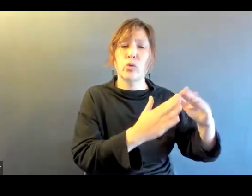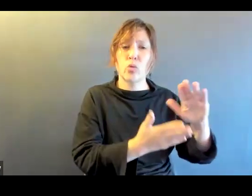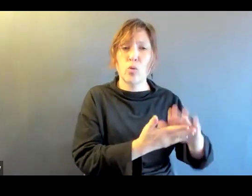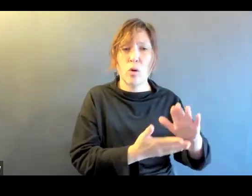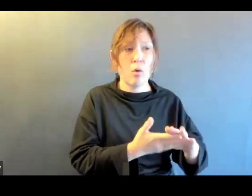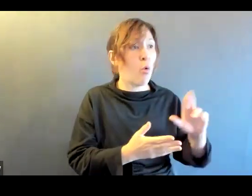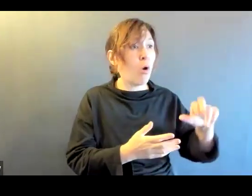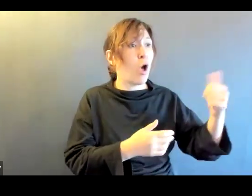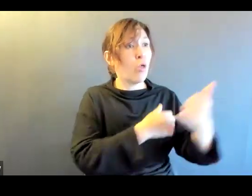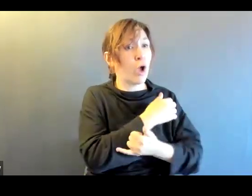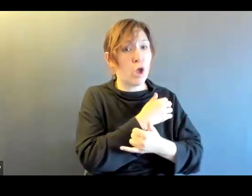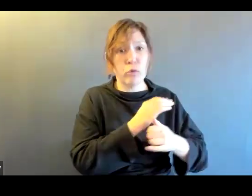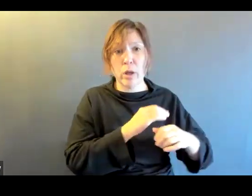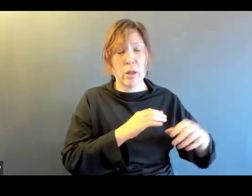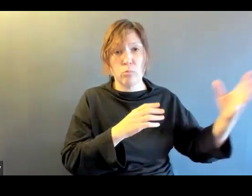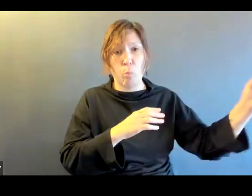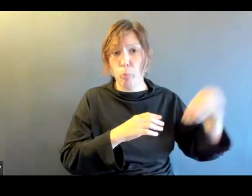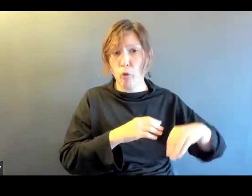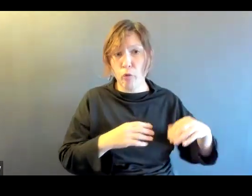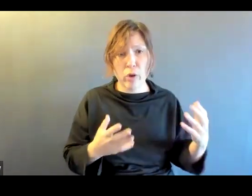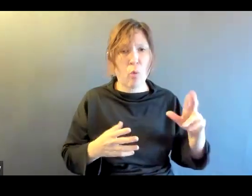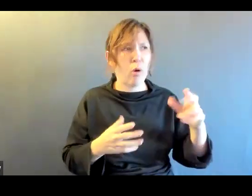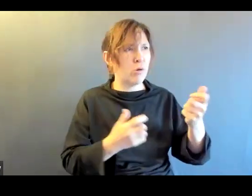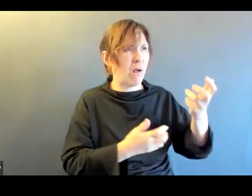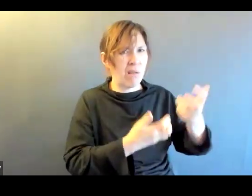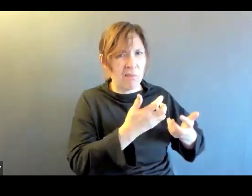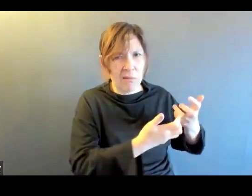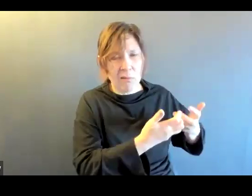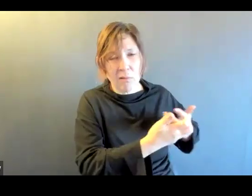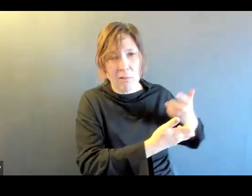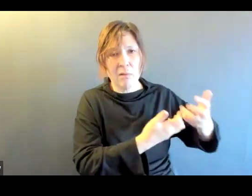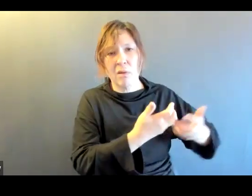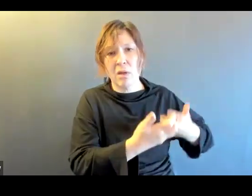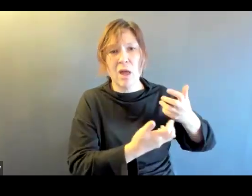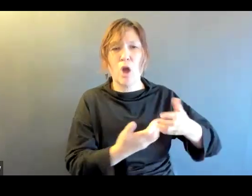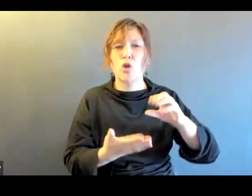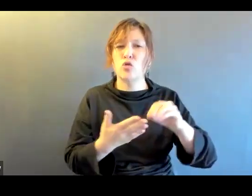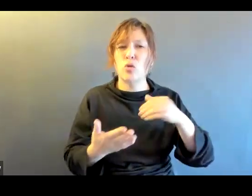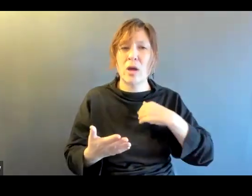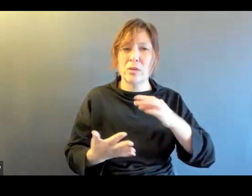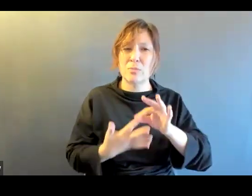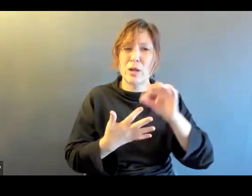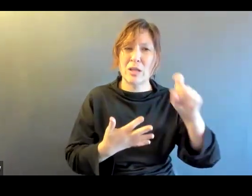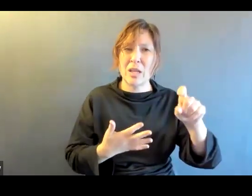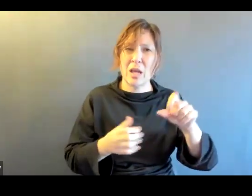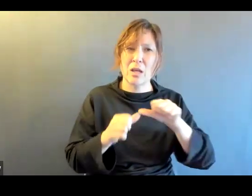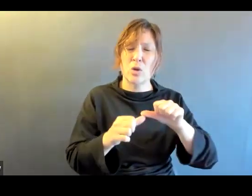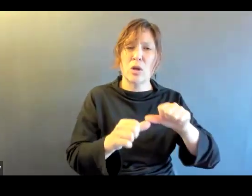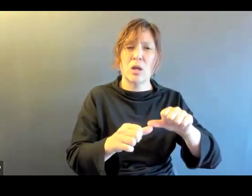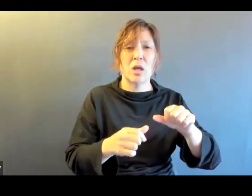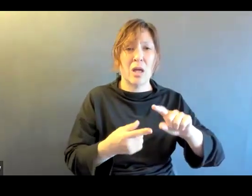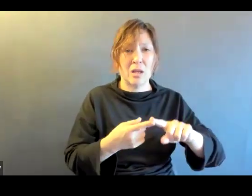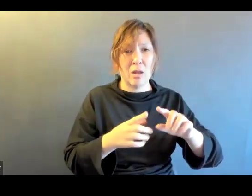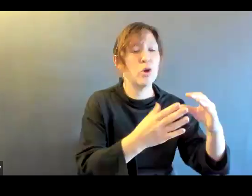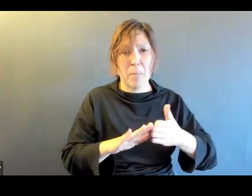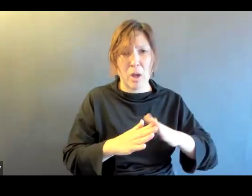have had to adjust to new learning environments. Our students with significant special needs stay with us until they turn 22, learning life skills to